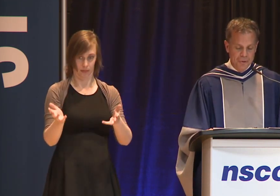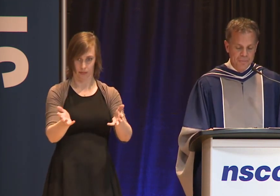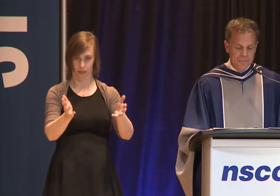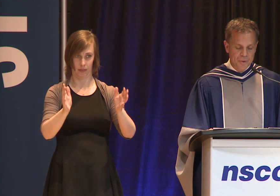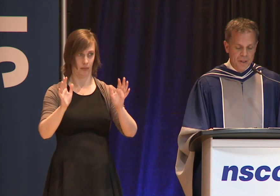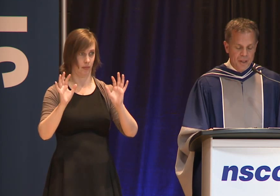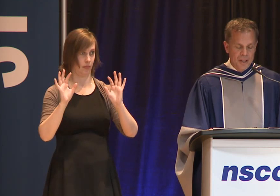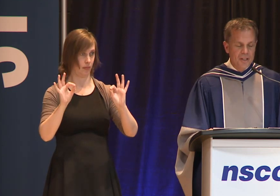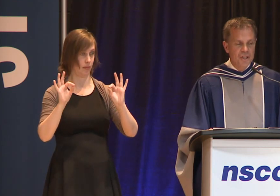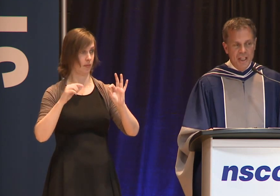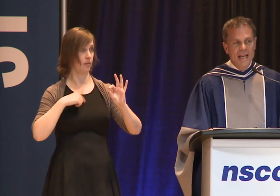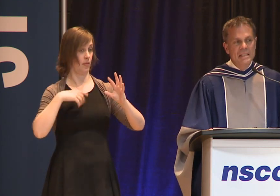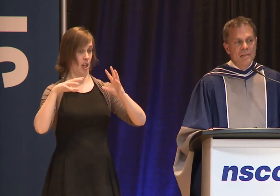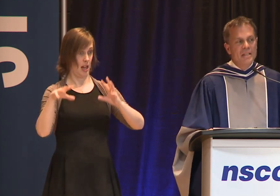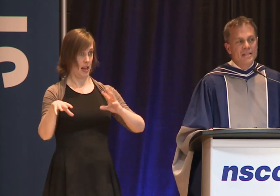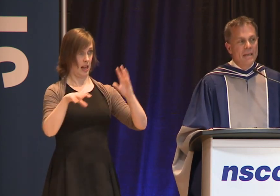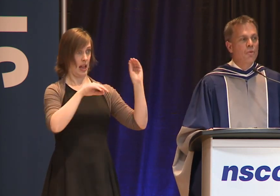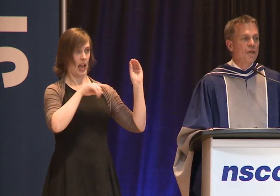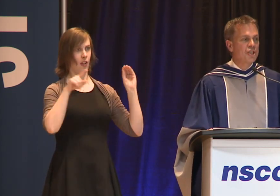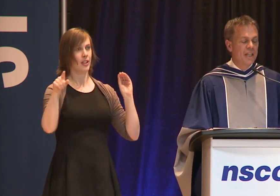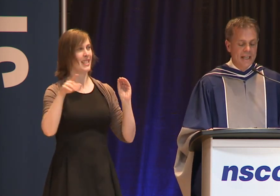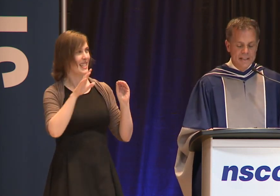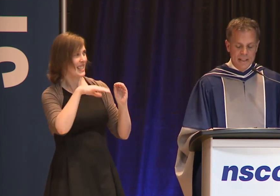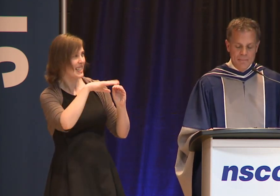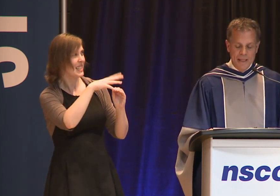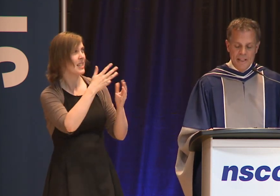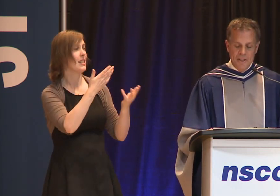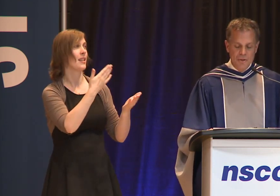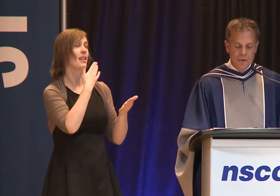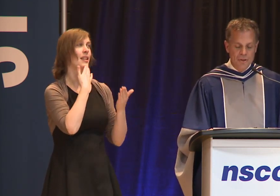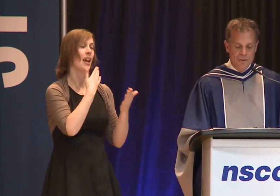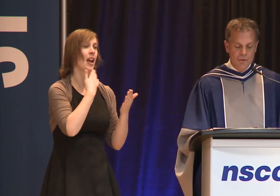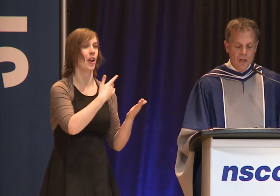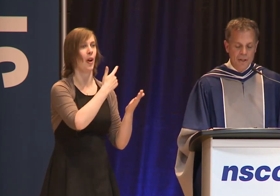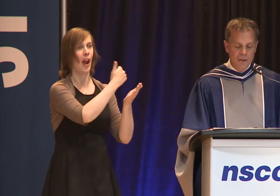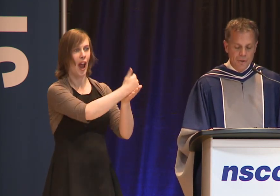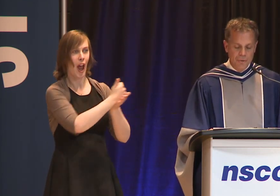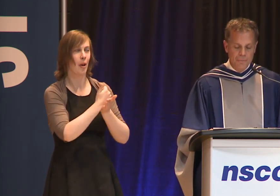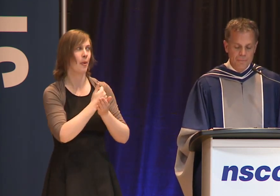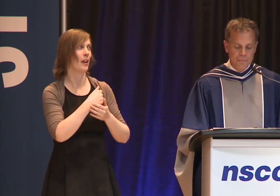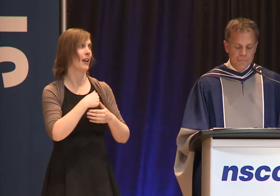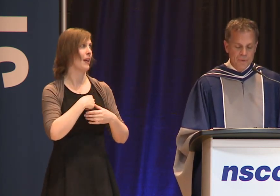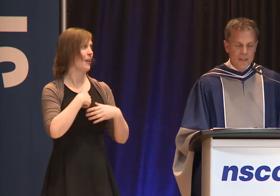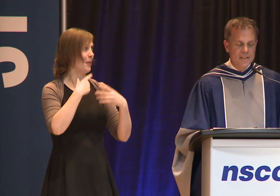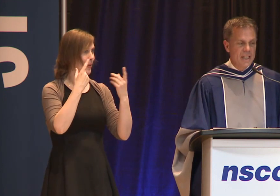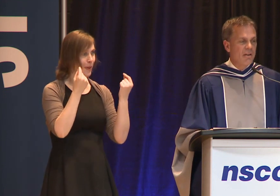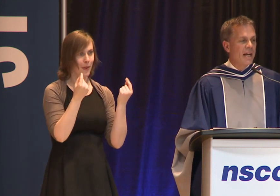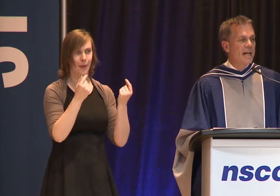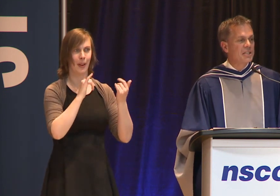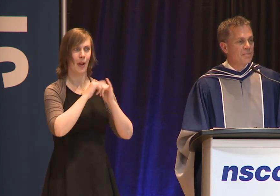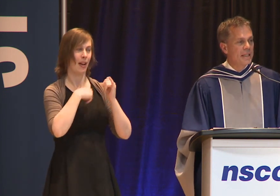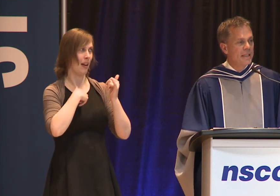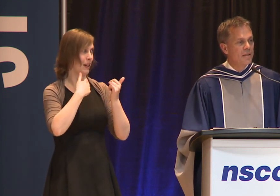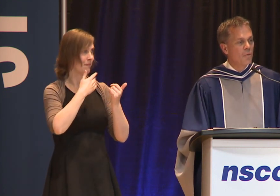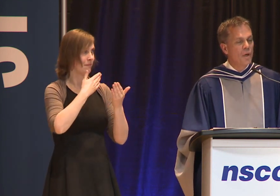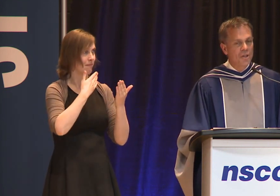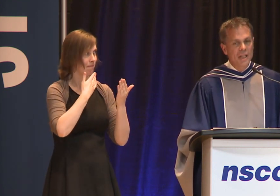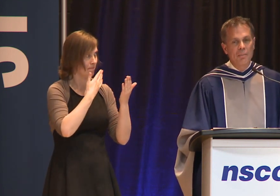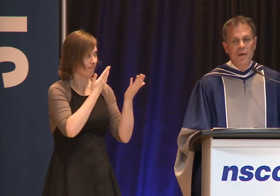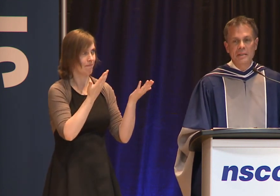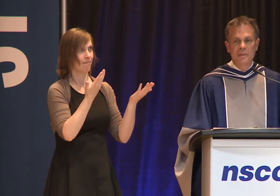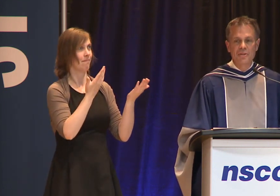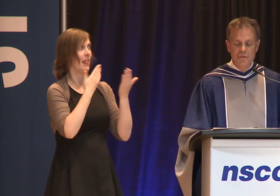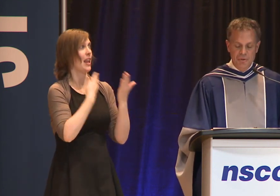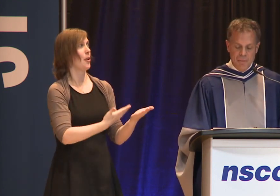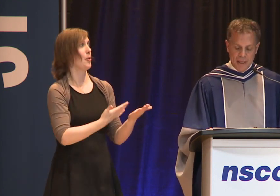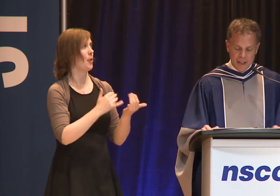emergency room, she asked me the same question I asked that amazing nurse so long ago. Sarah asked me, what could